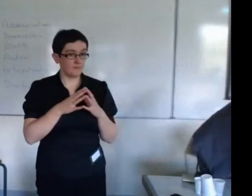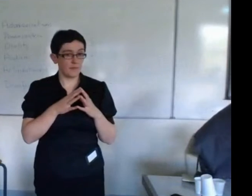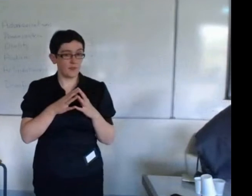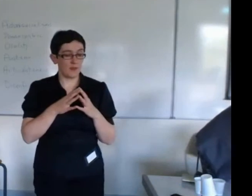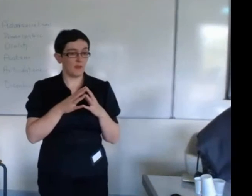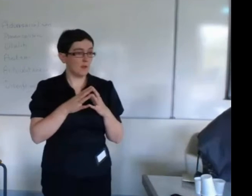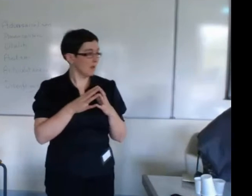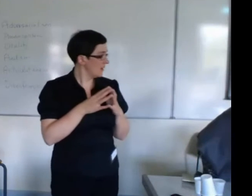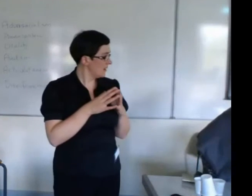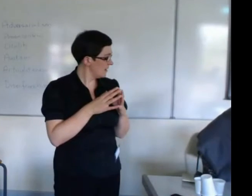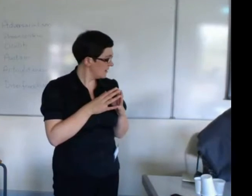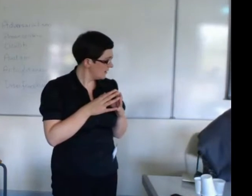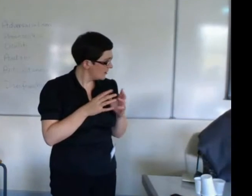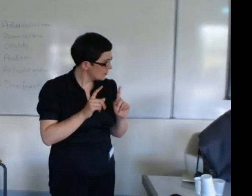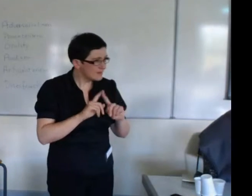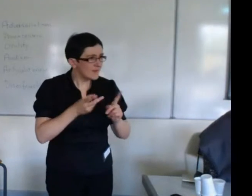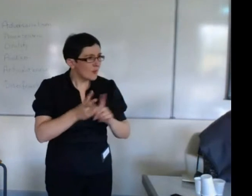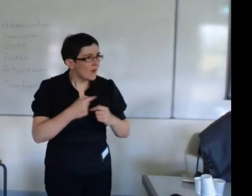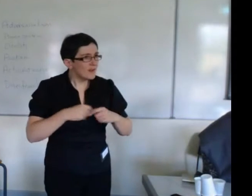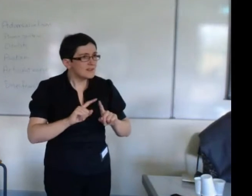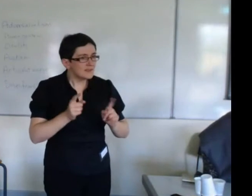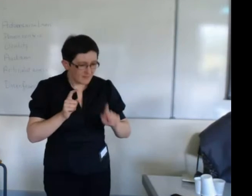What did you do that I'm not doing? Sorry, did you come back?